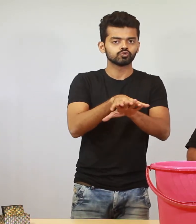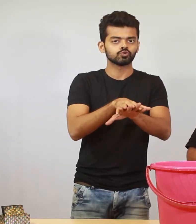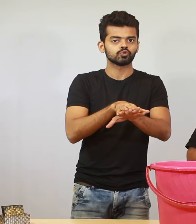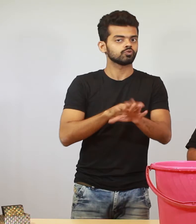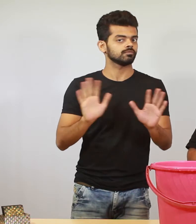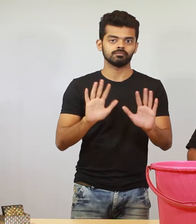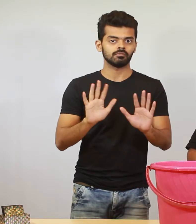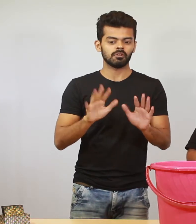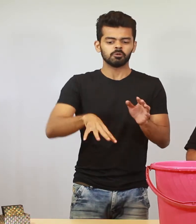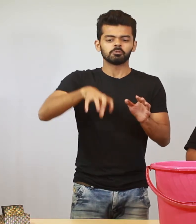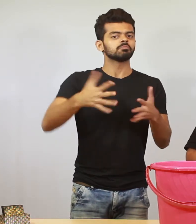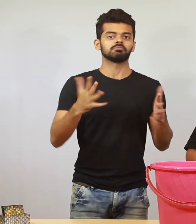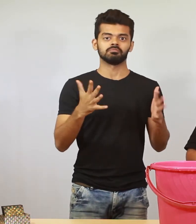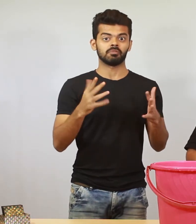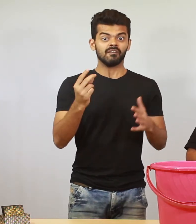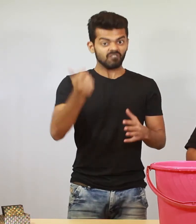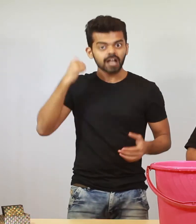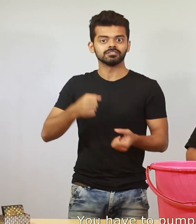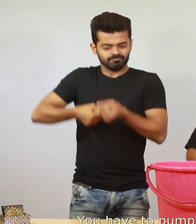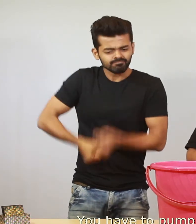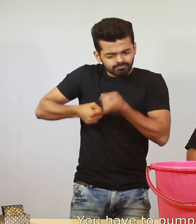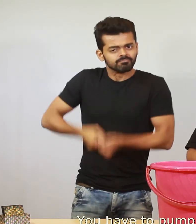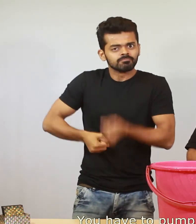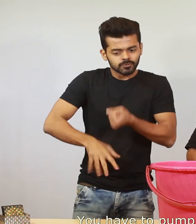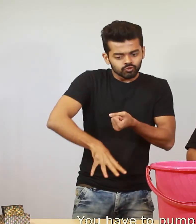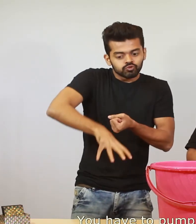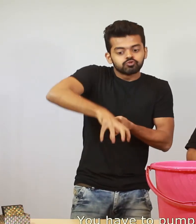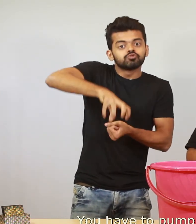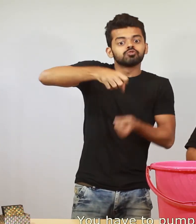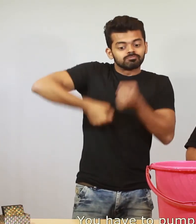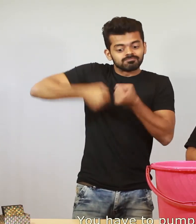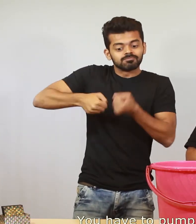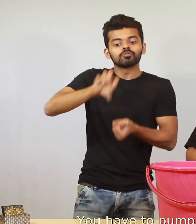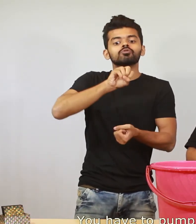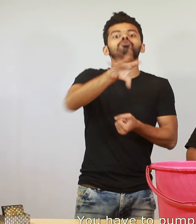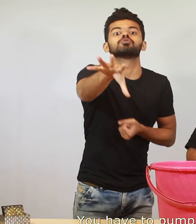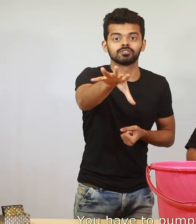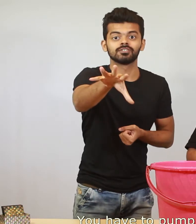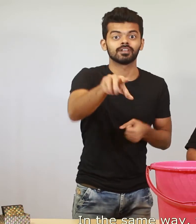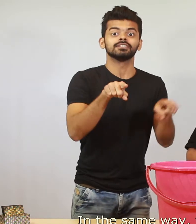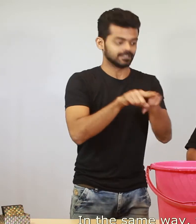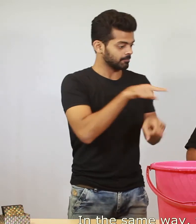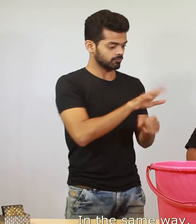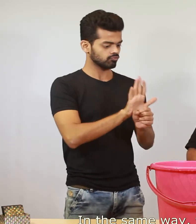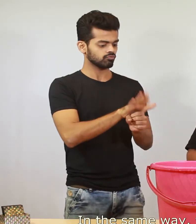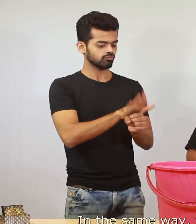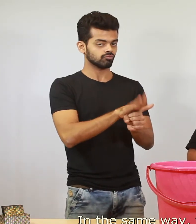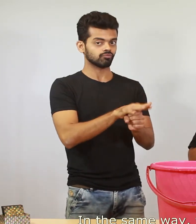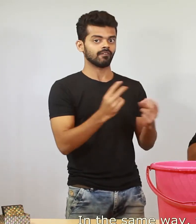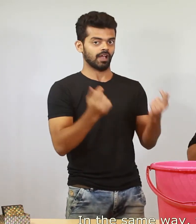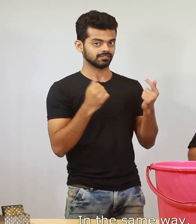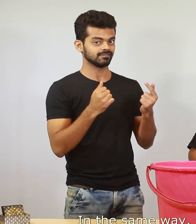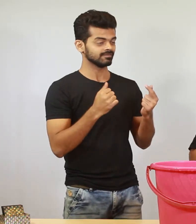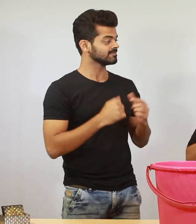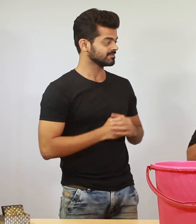because then it cannot suck. You have to pump it fast so the water will get sucked out. In the same way